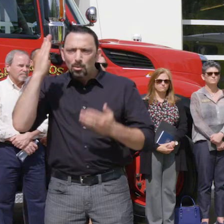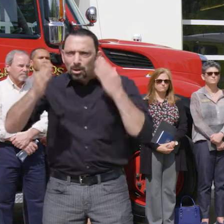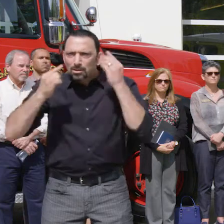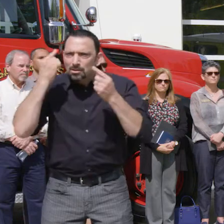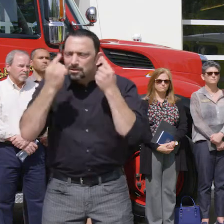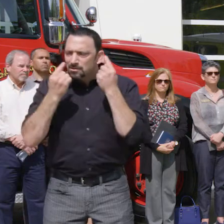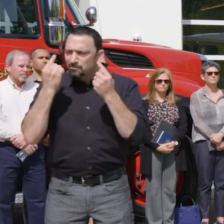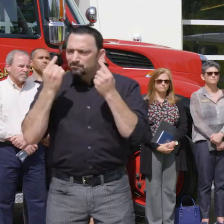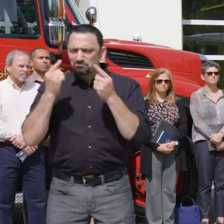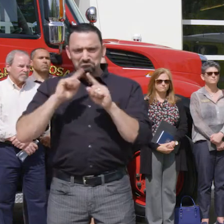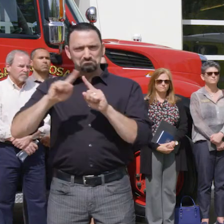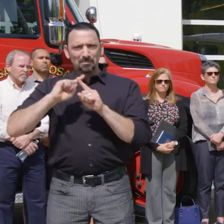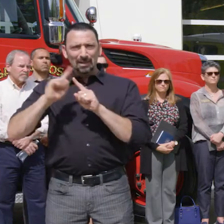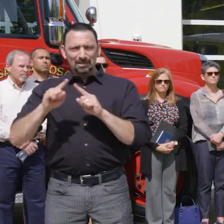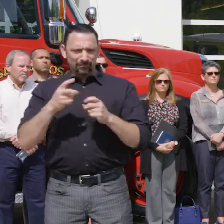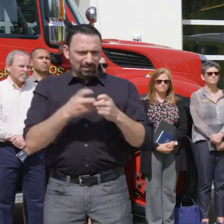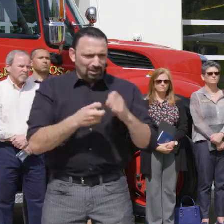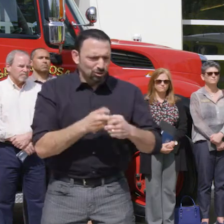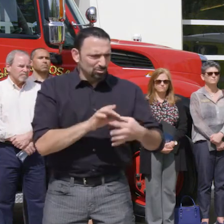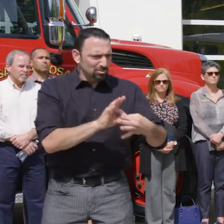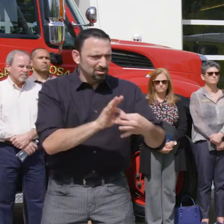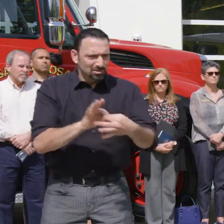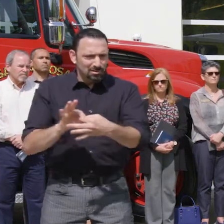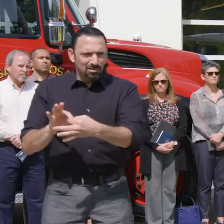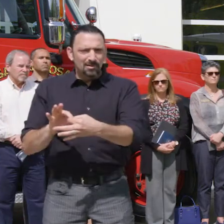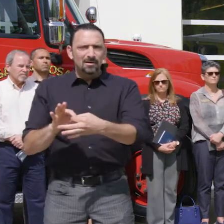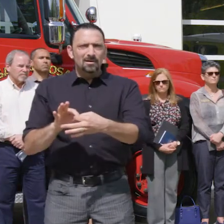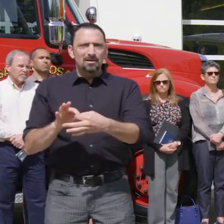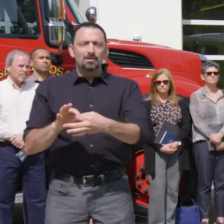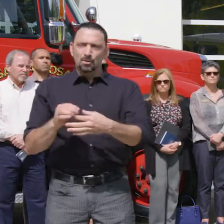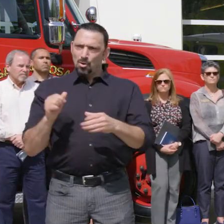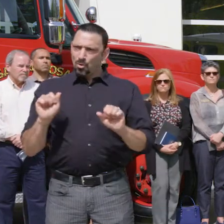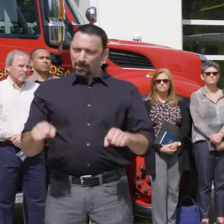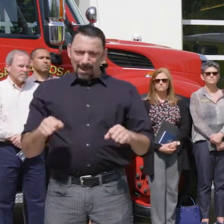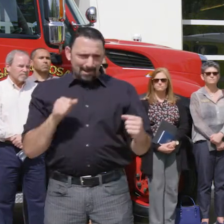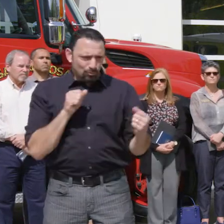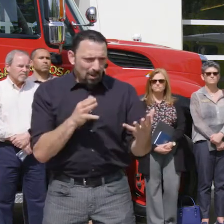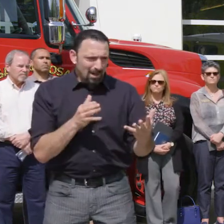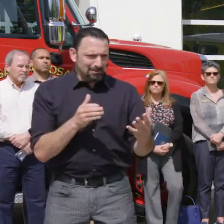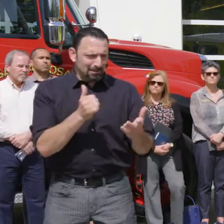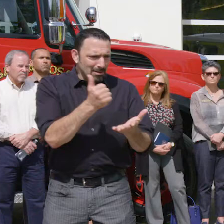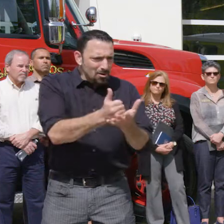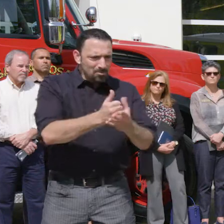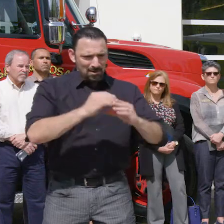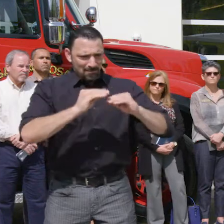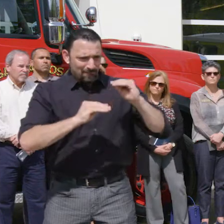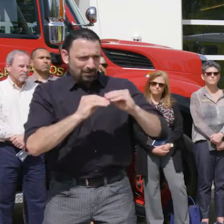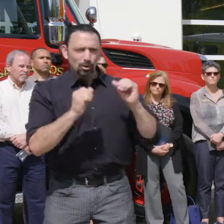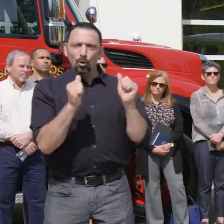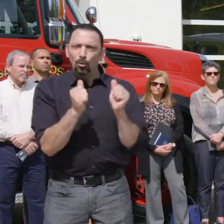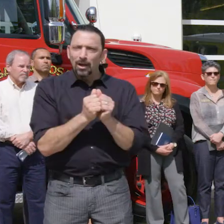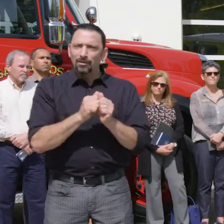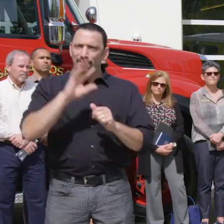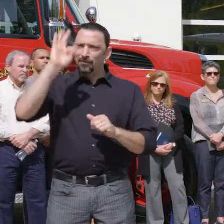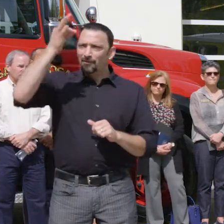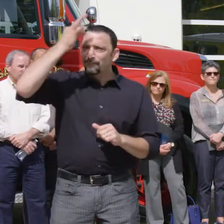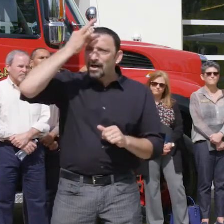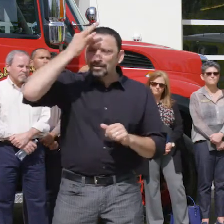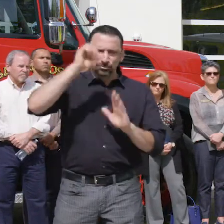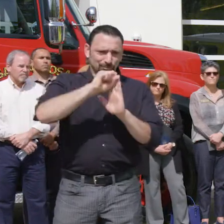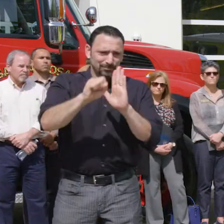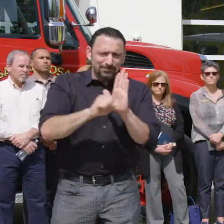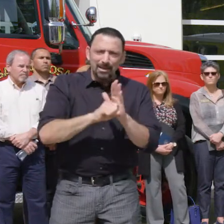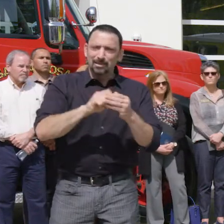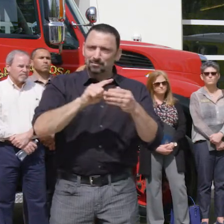of the issues that are applicable that we can address with our partners at the federal government to